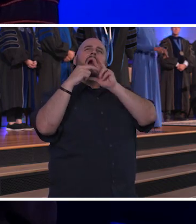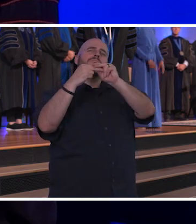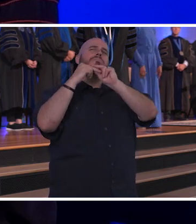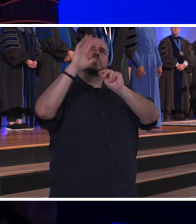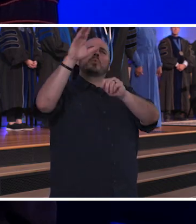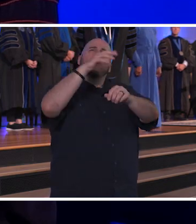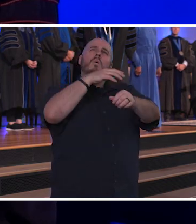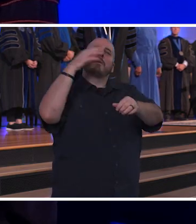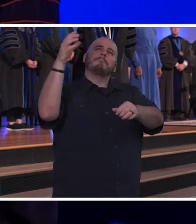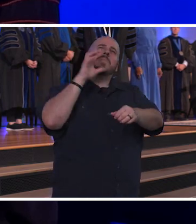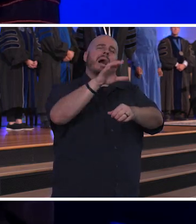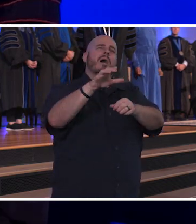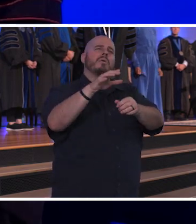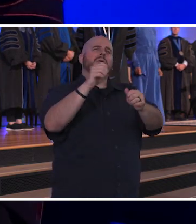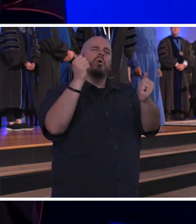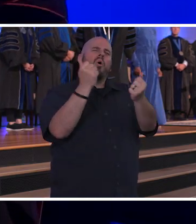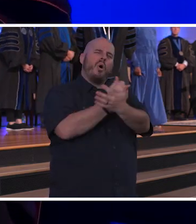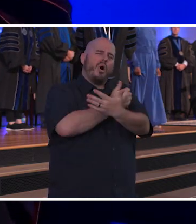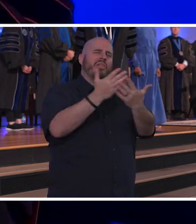Amen. Amen.